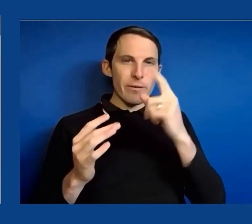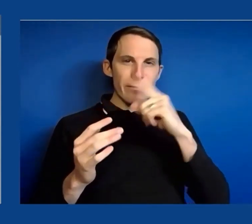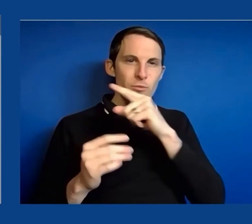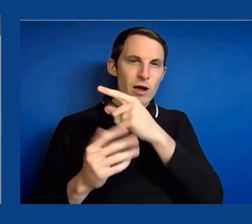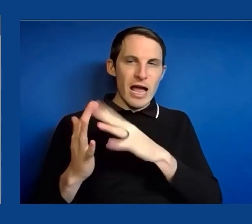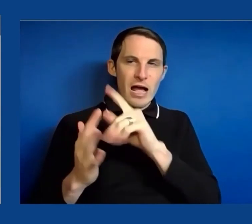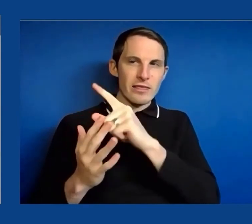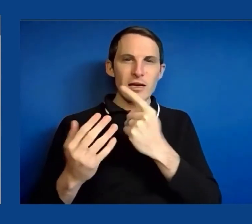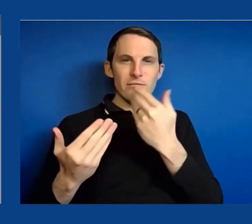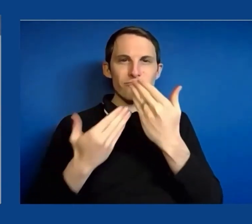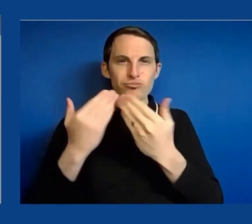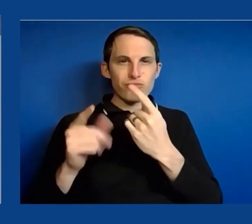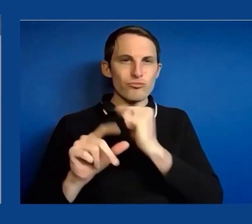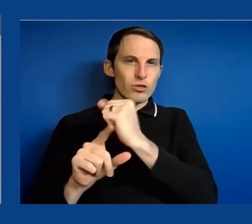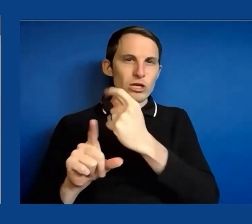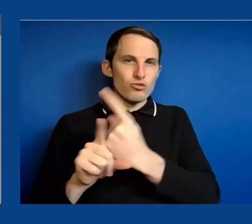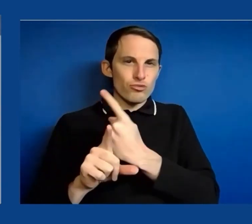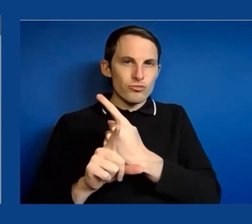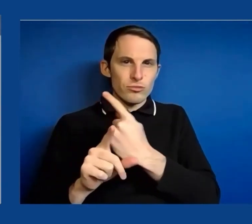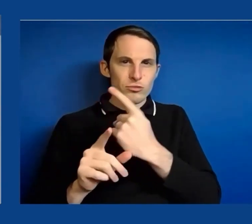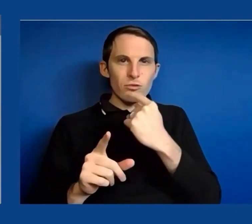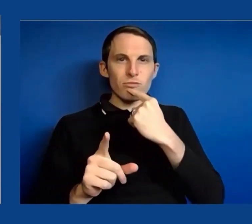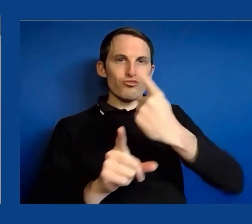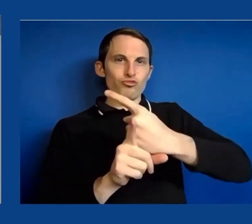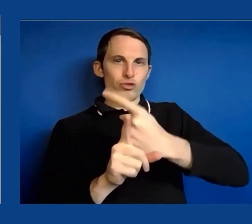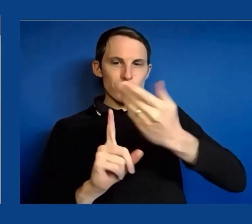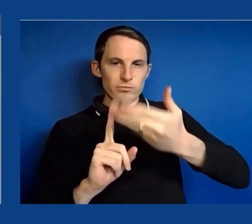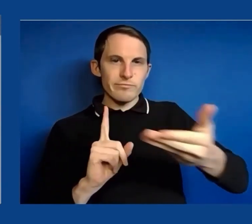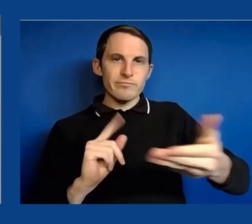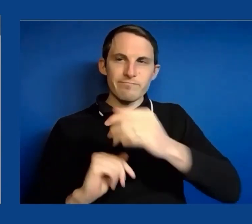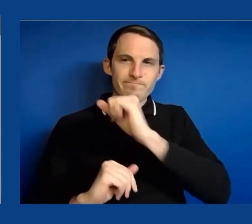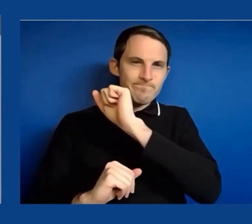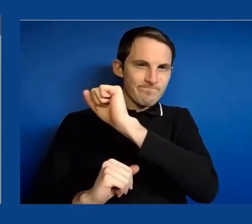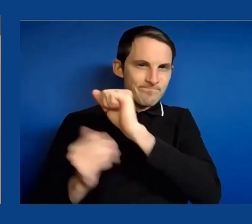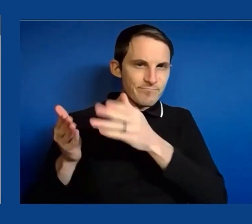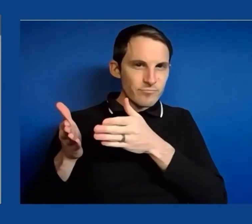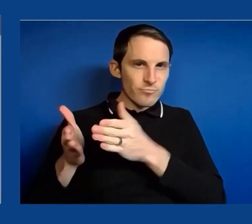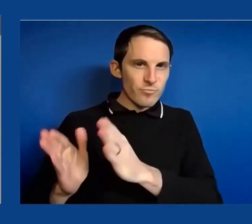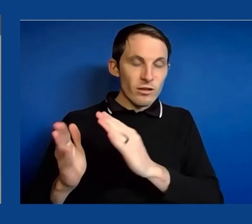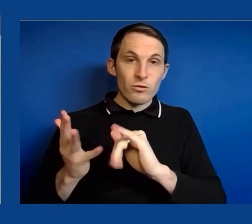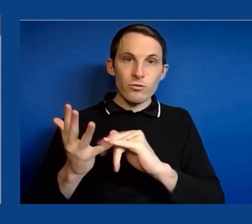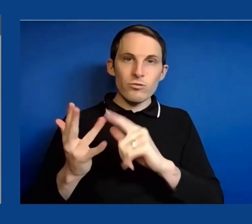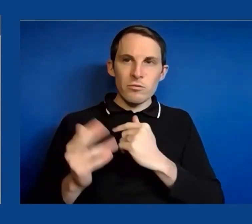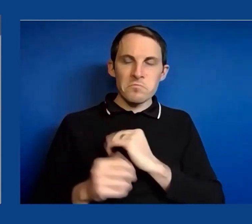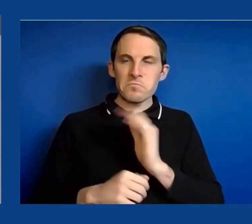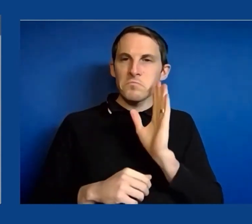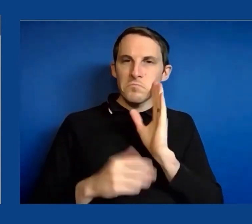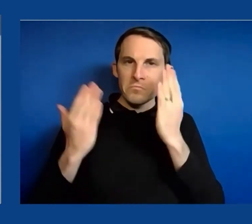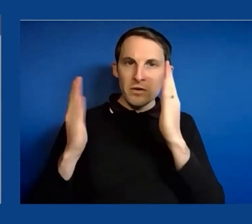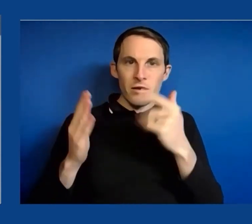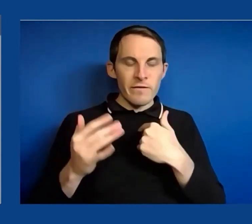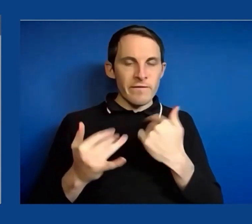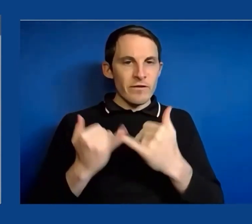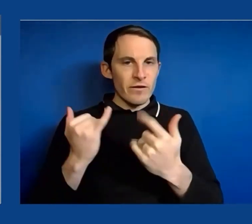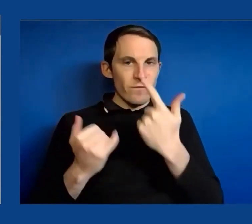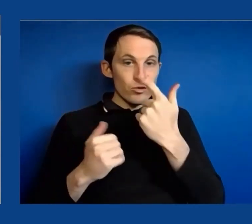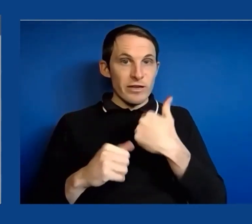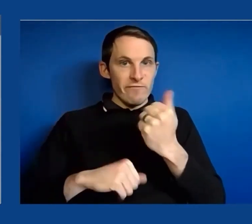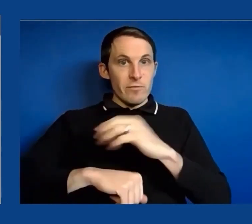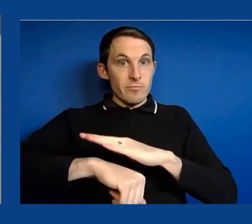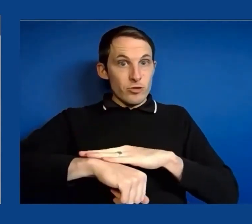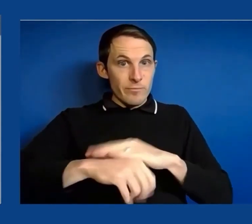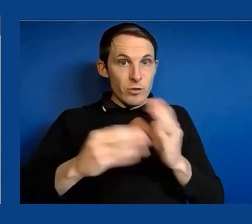from an oral tradition. So I was very fortunate to have a moment of a time with